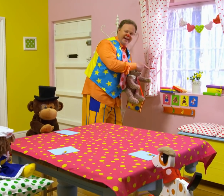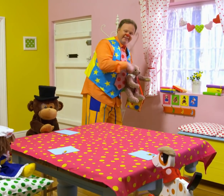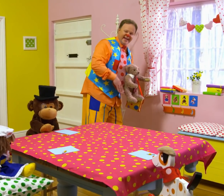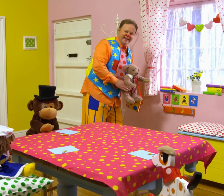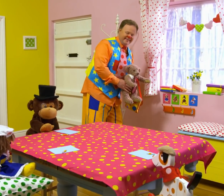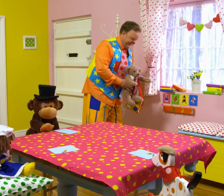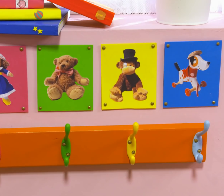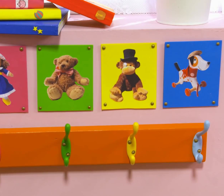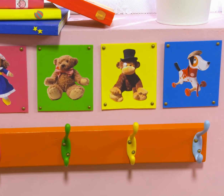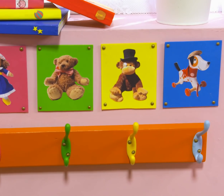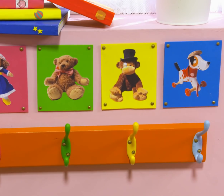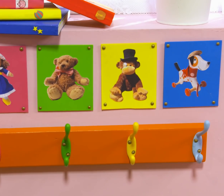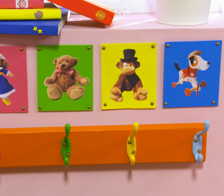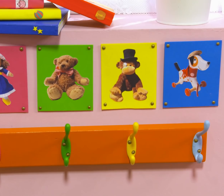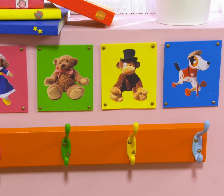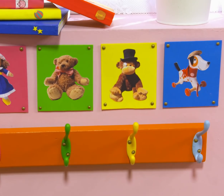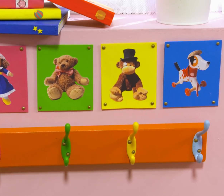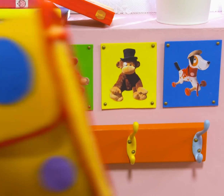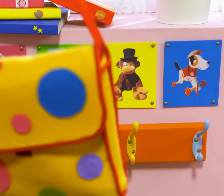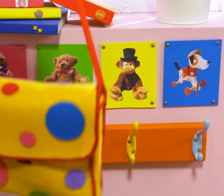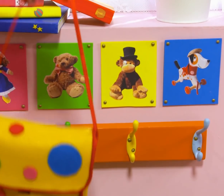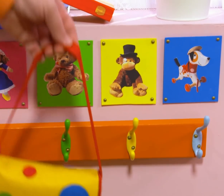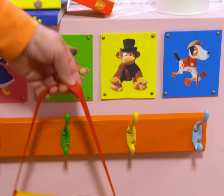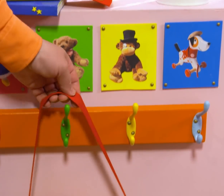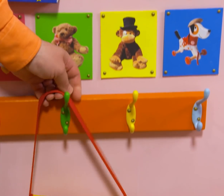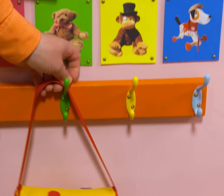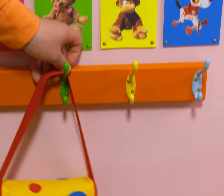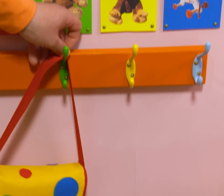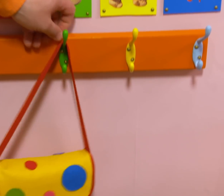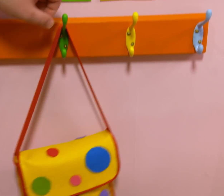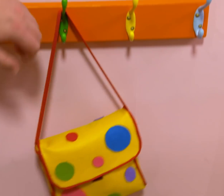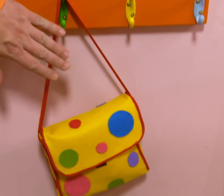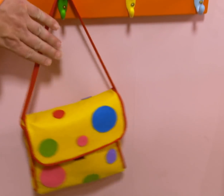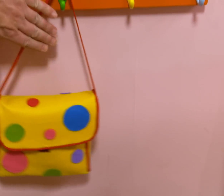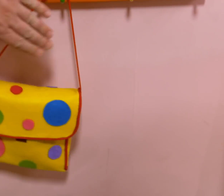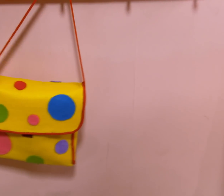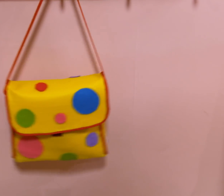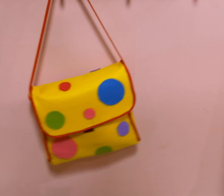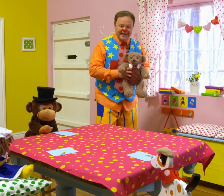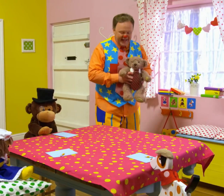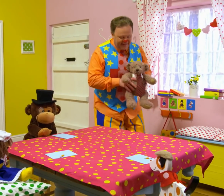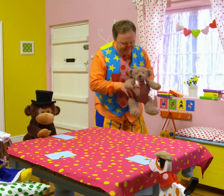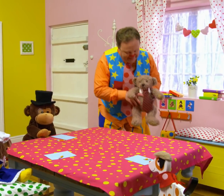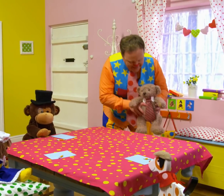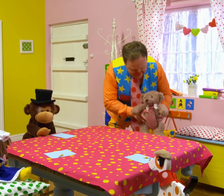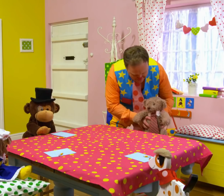here it is. Right, let's hang up your little bag. There you go. And sit you